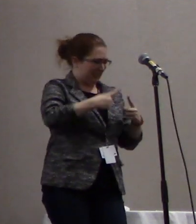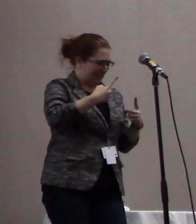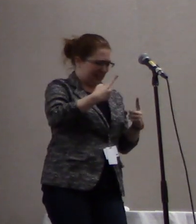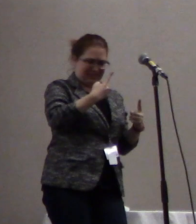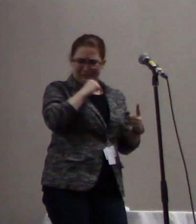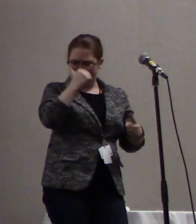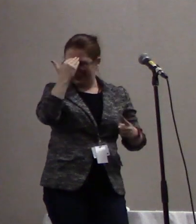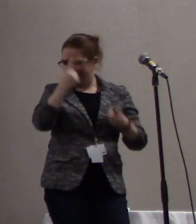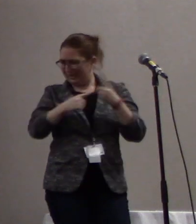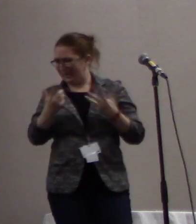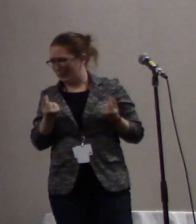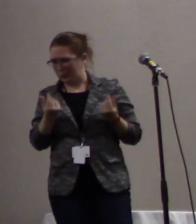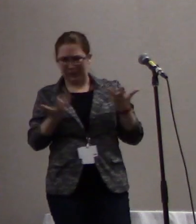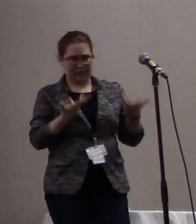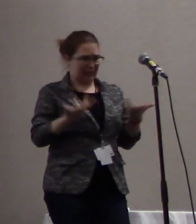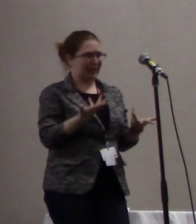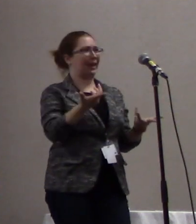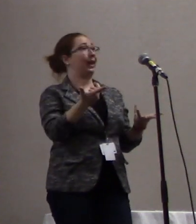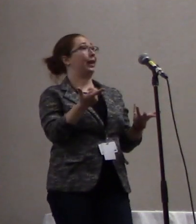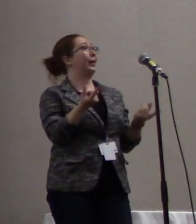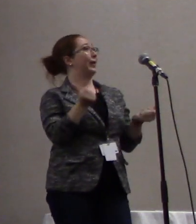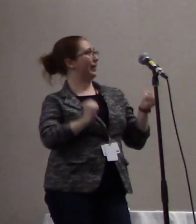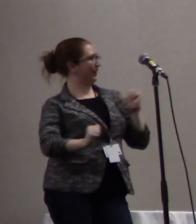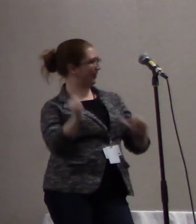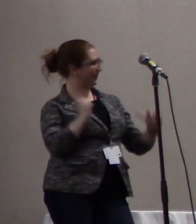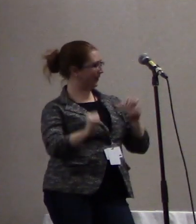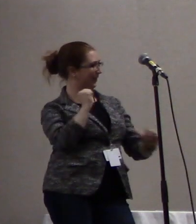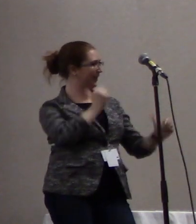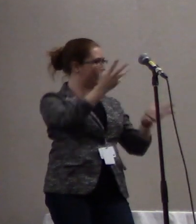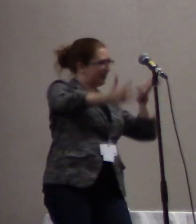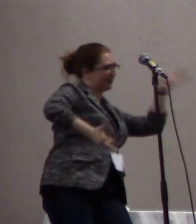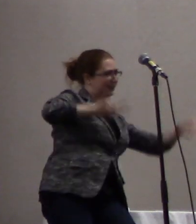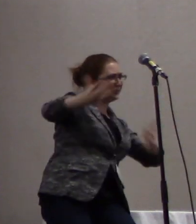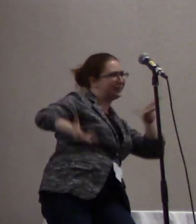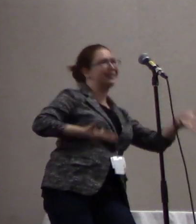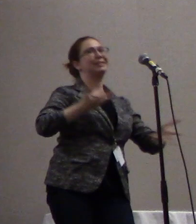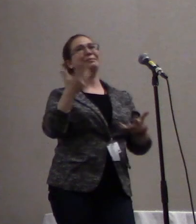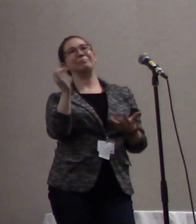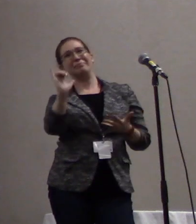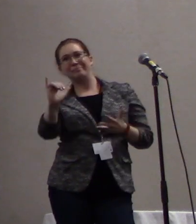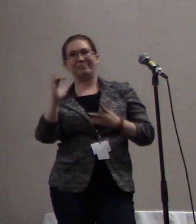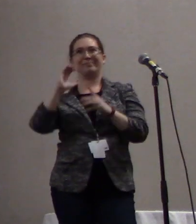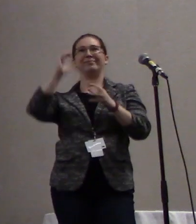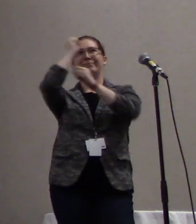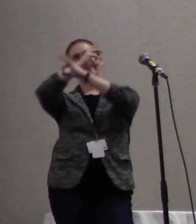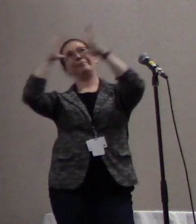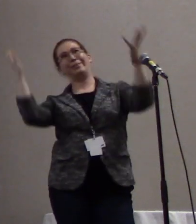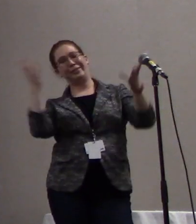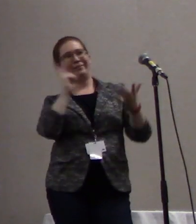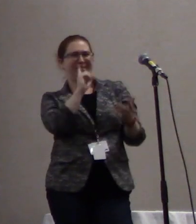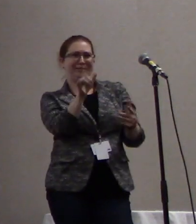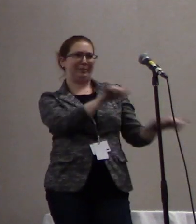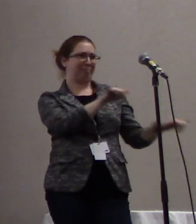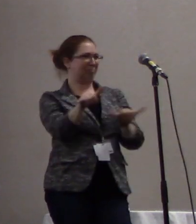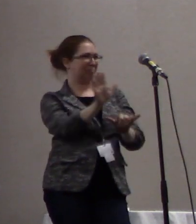things. If you don't know the sign for a certain thing, we're going to act it out, gesture it out, and get